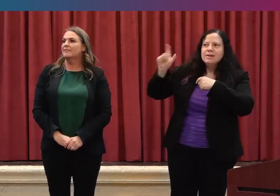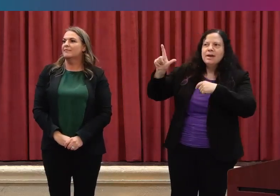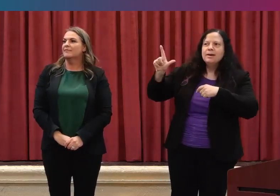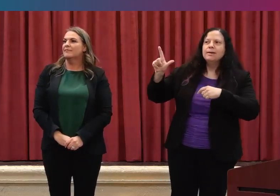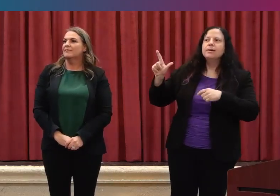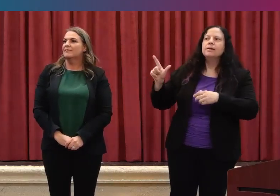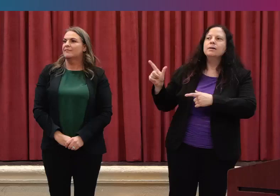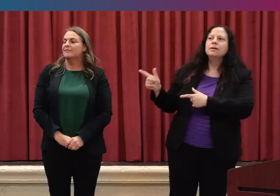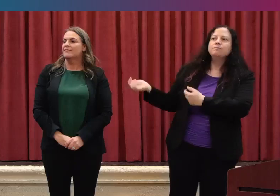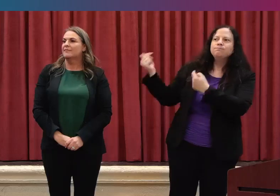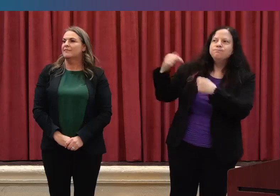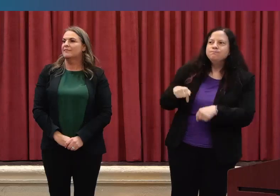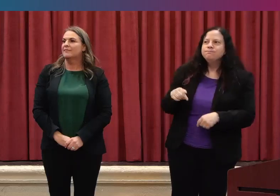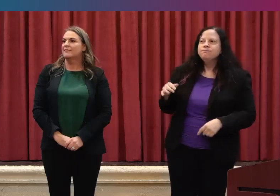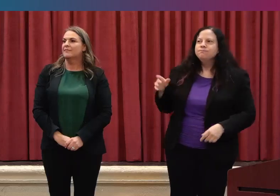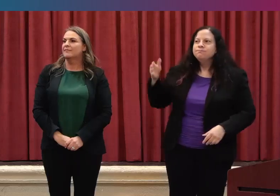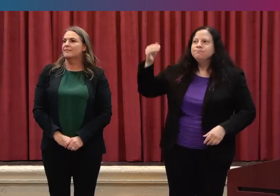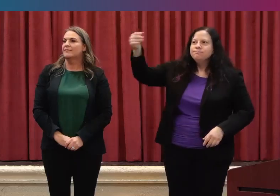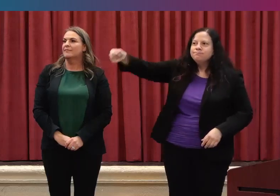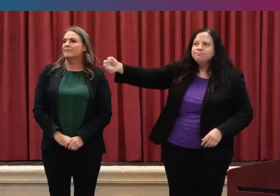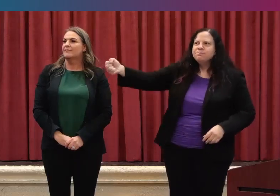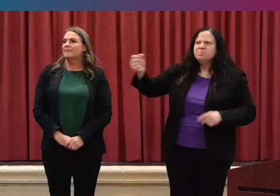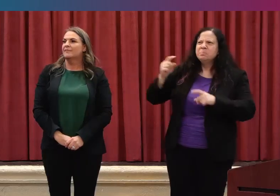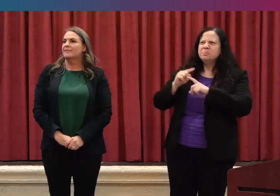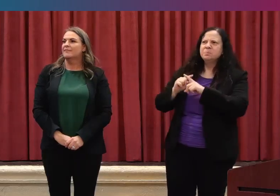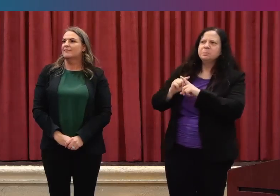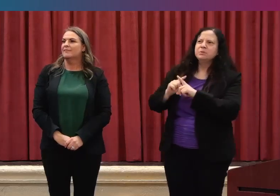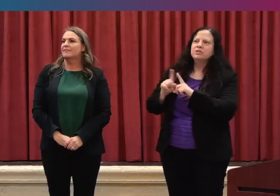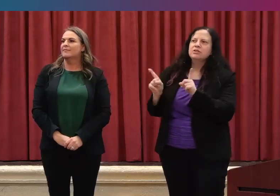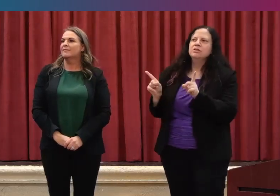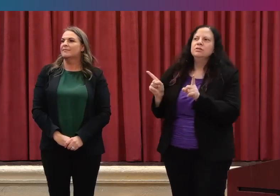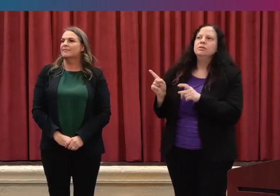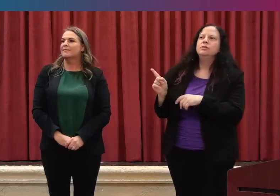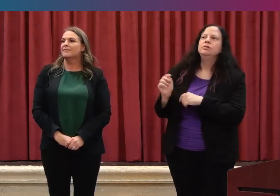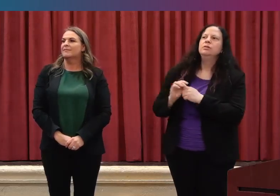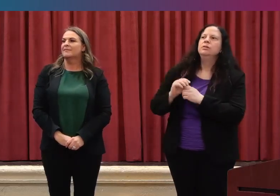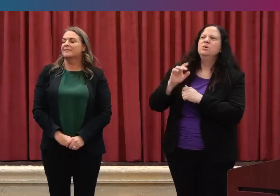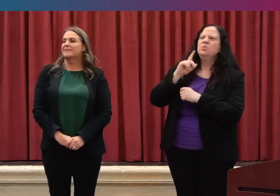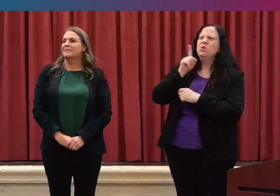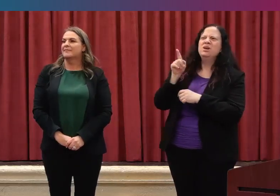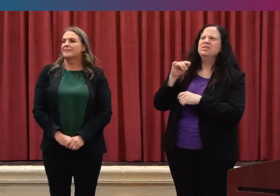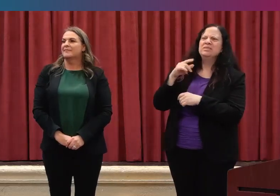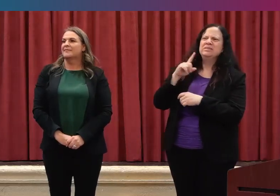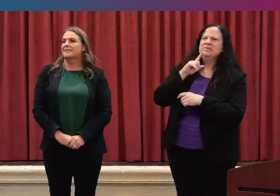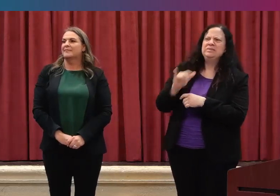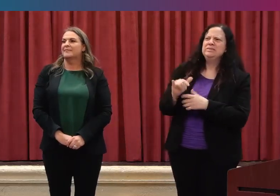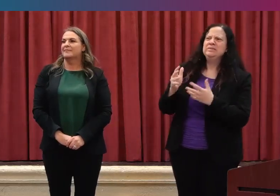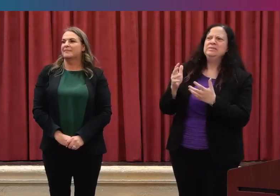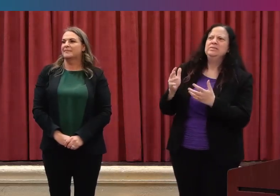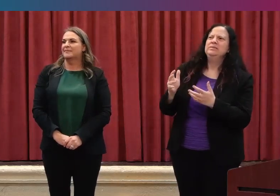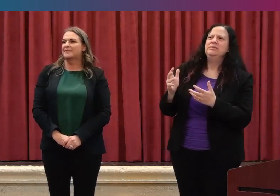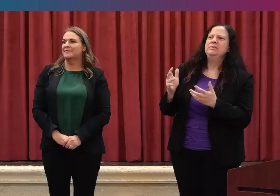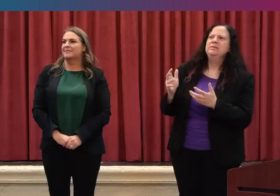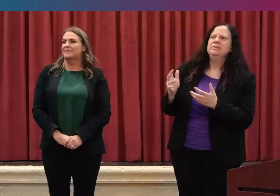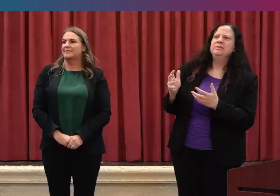little ASL, and they place them up there, but really they're not really an interpreter for that